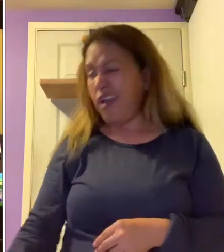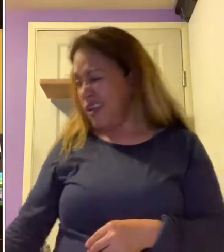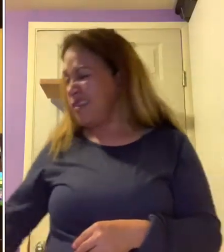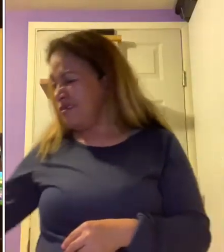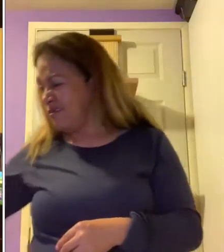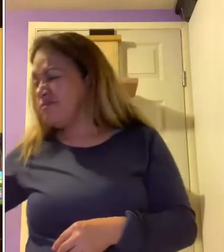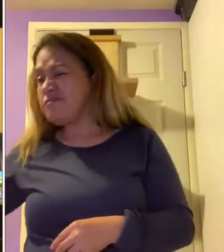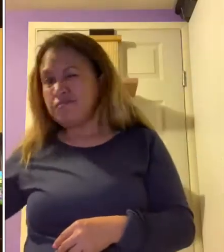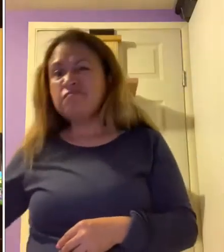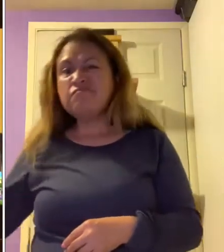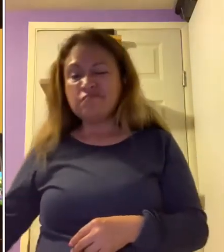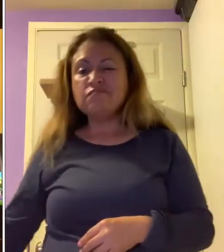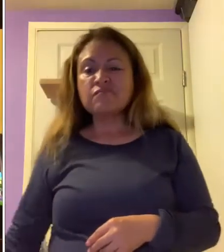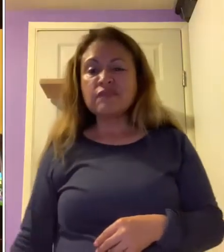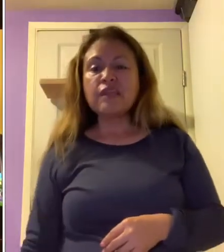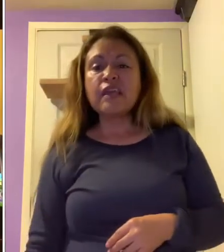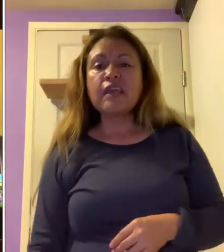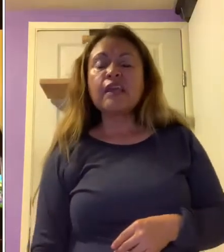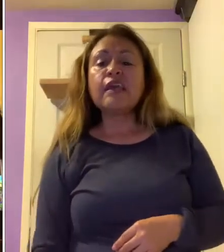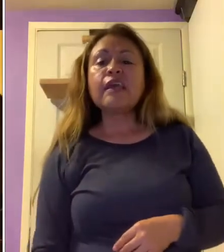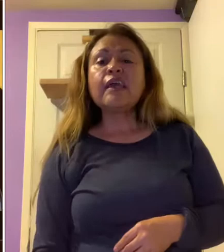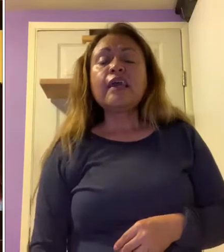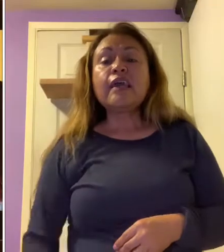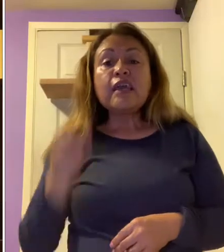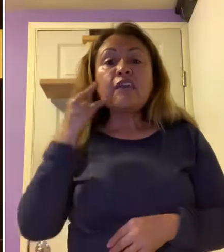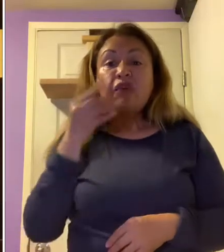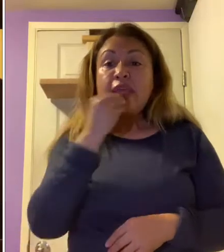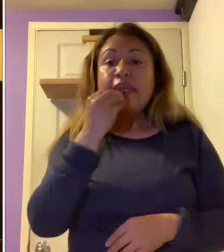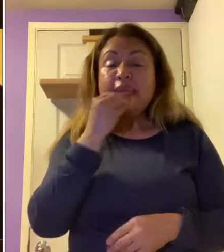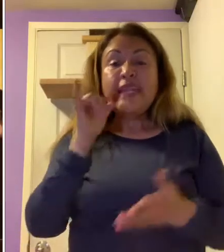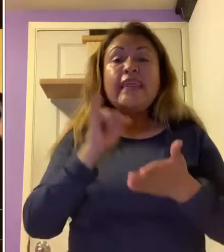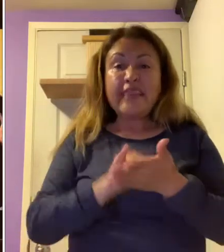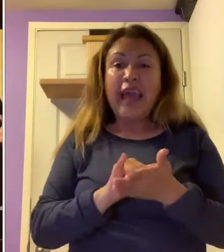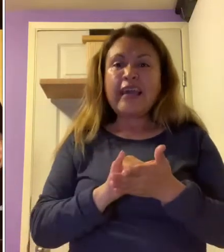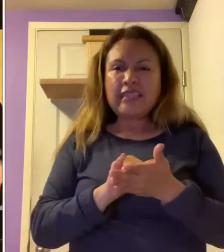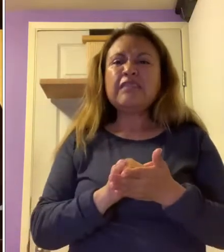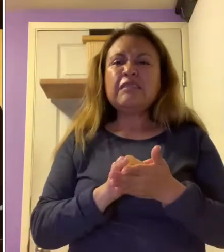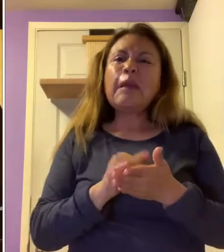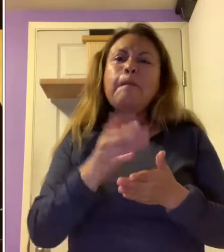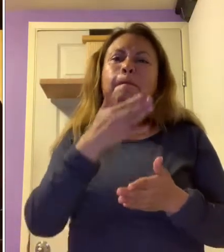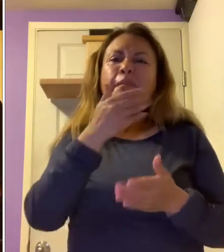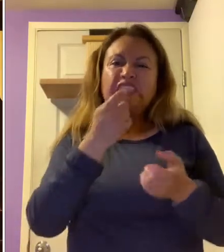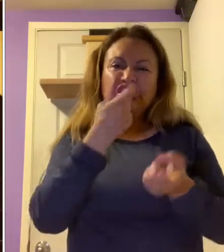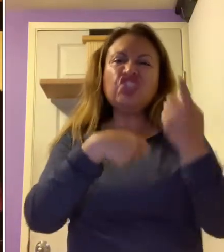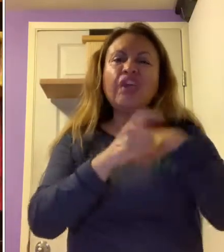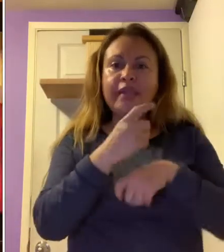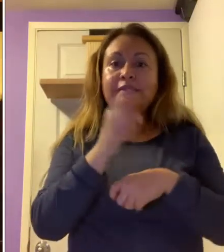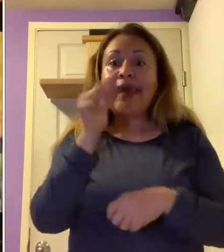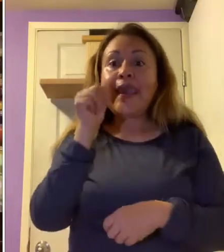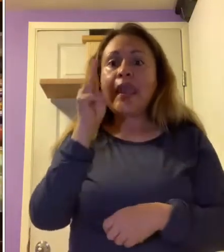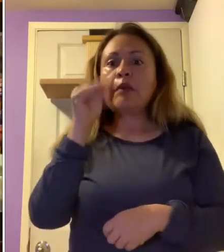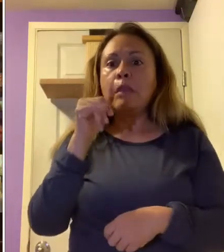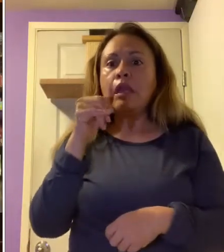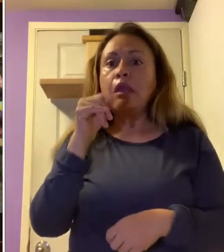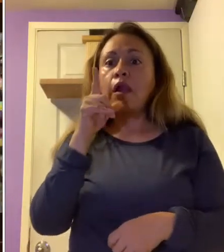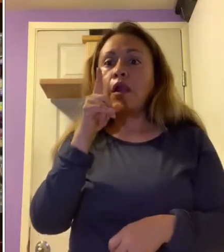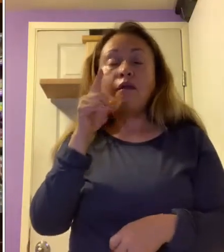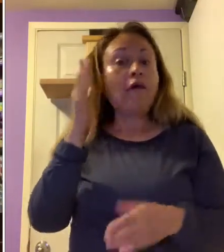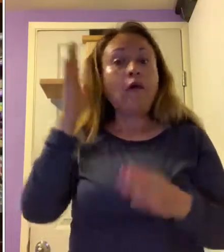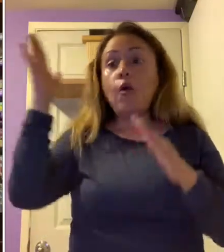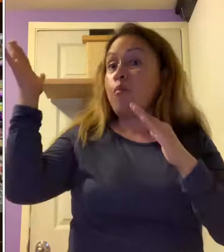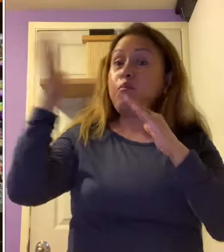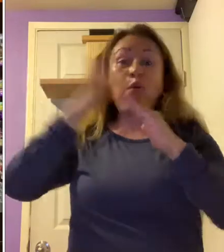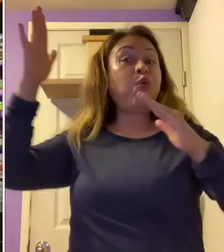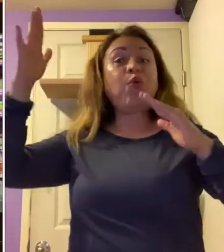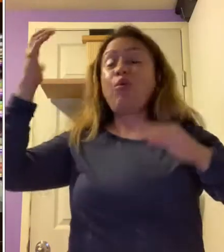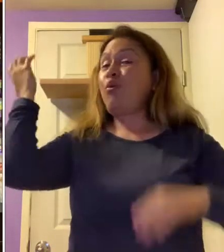bad. So we can do a lot better. So if you're eating that, you probably want to upgrade. Let's see what we can do better than that. Amy. Amy,